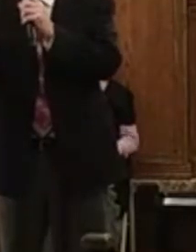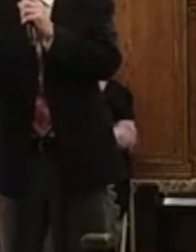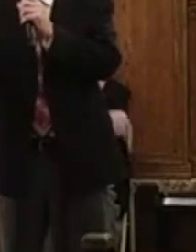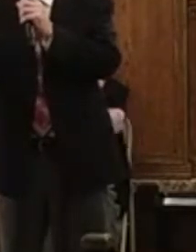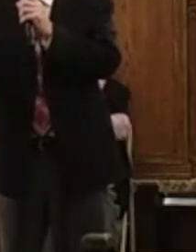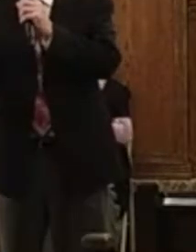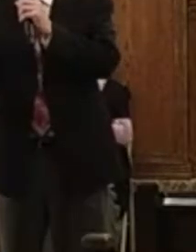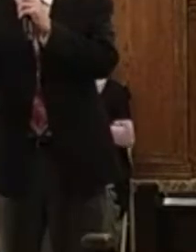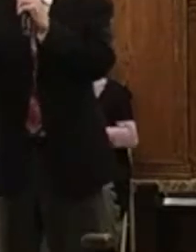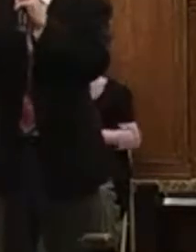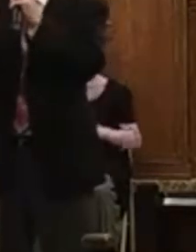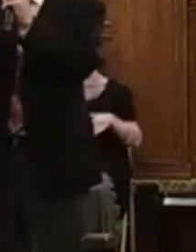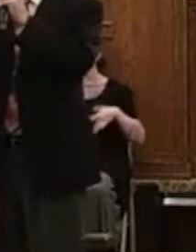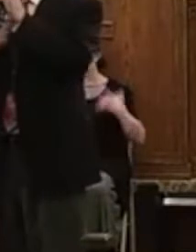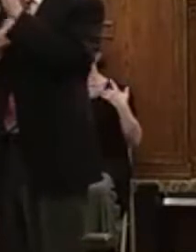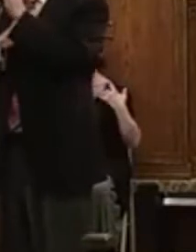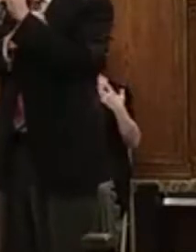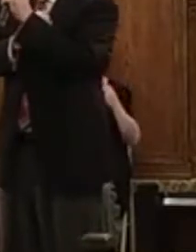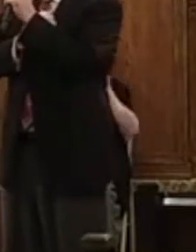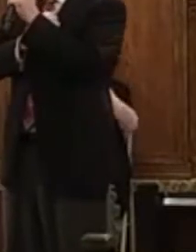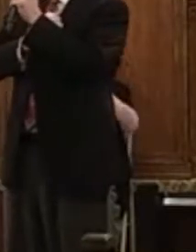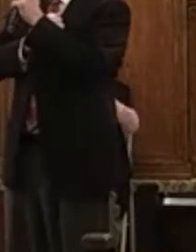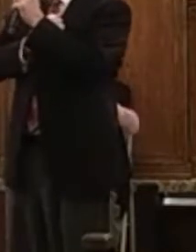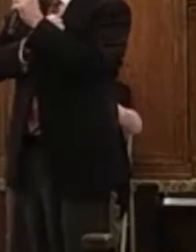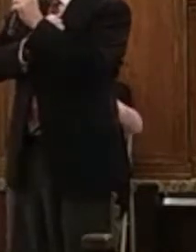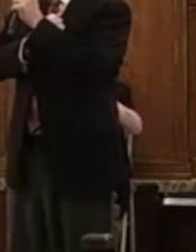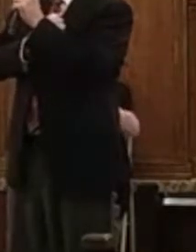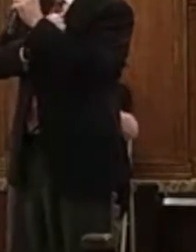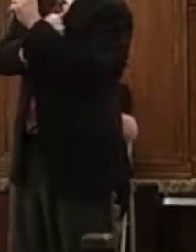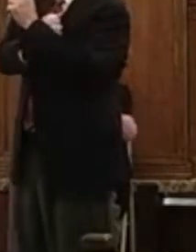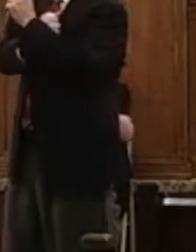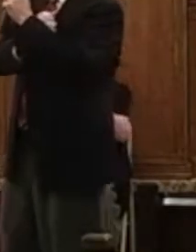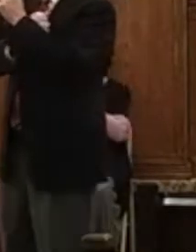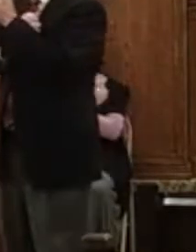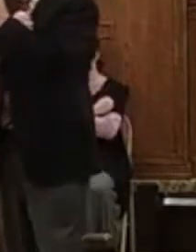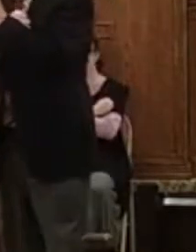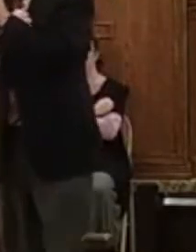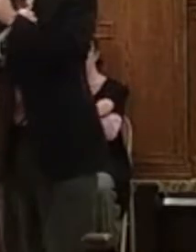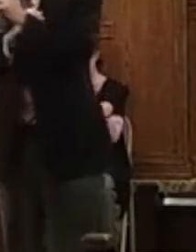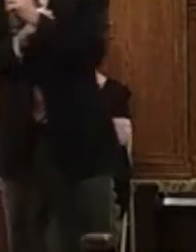Amen. I feel that wonderful warmth. I don't know,